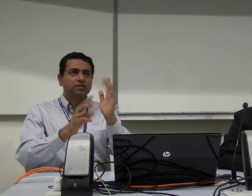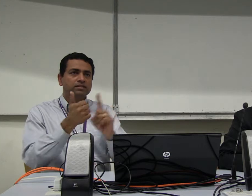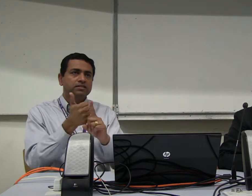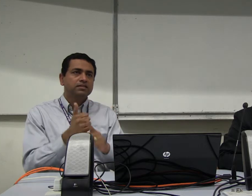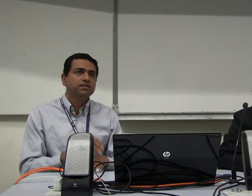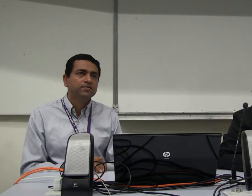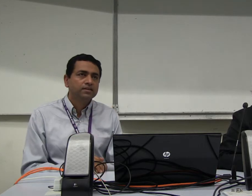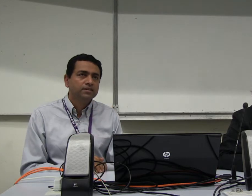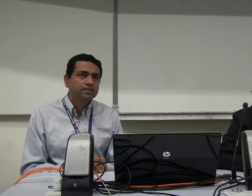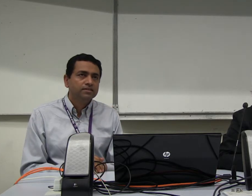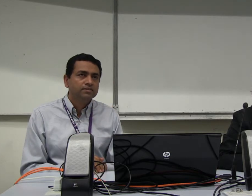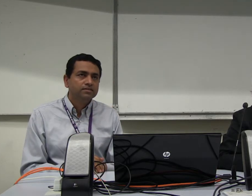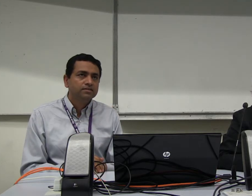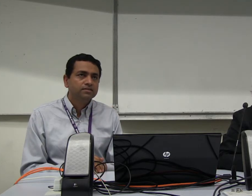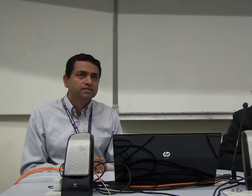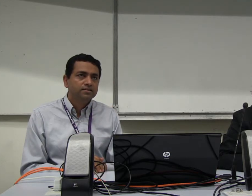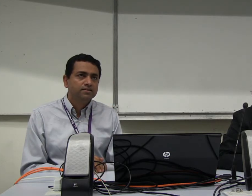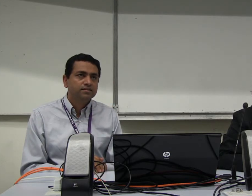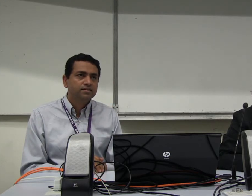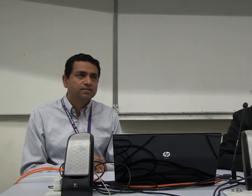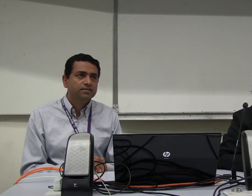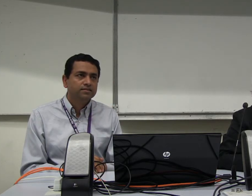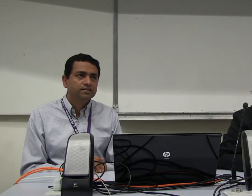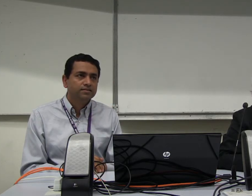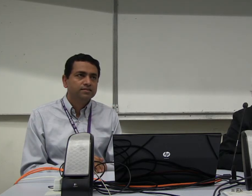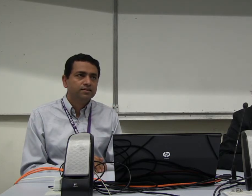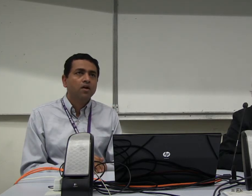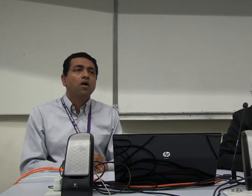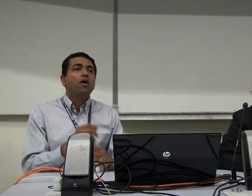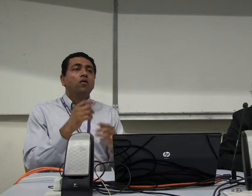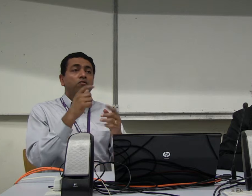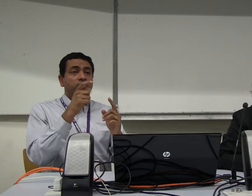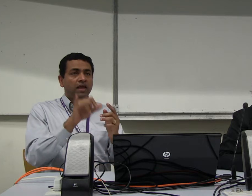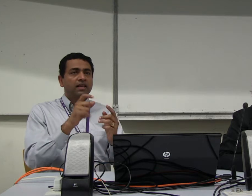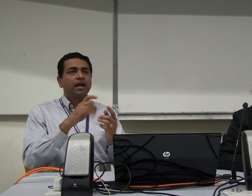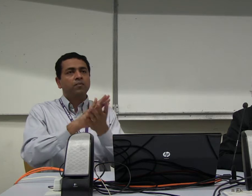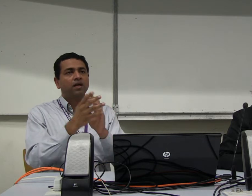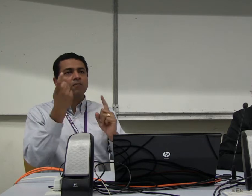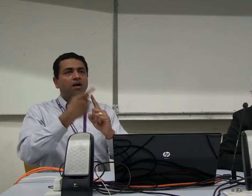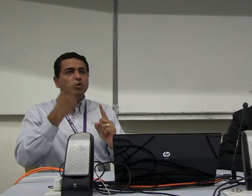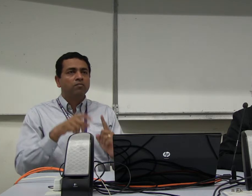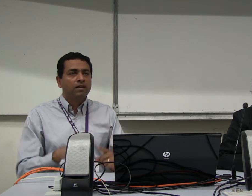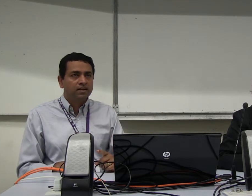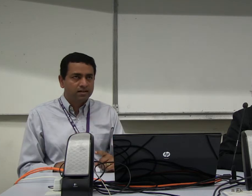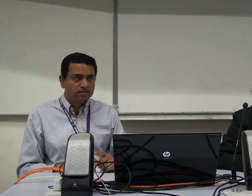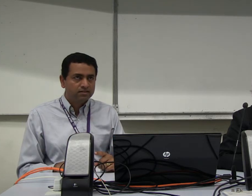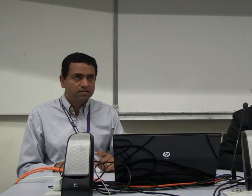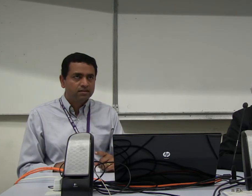it into the haptic signal itself. but that become And automatic. that can become